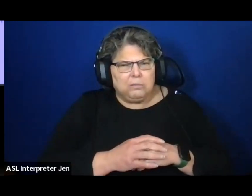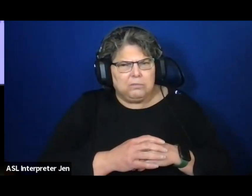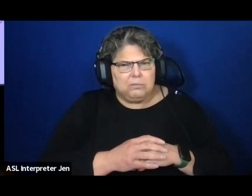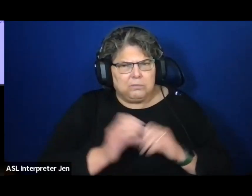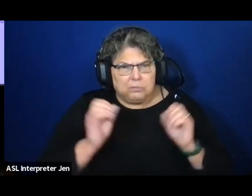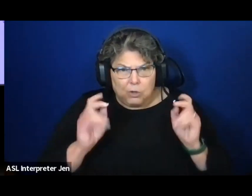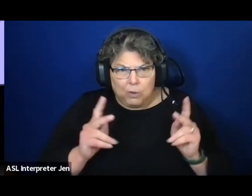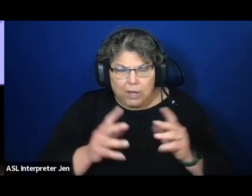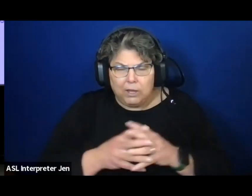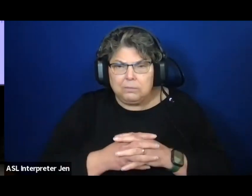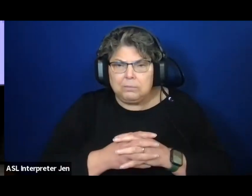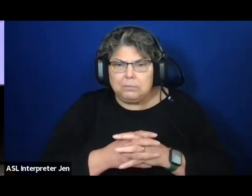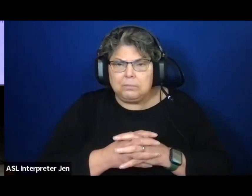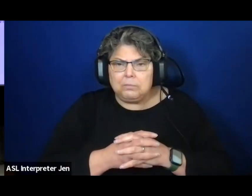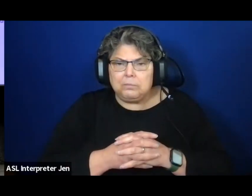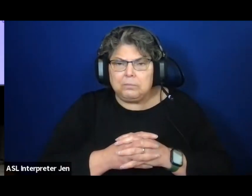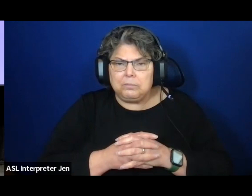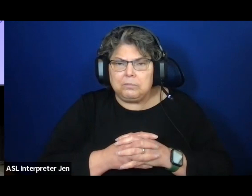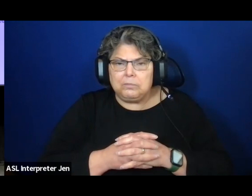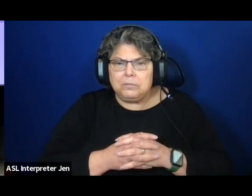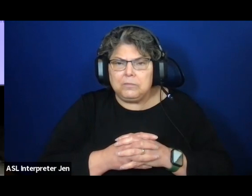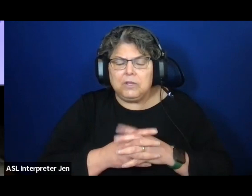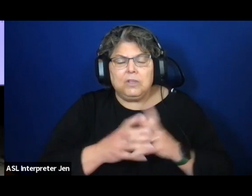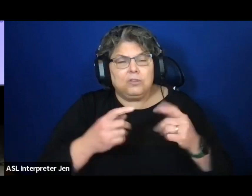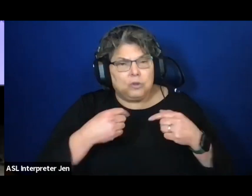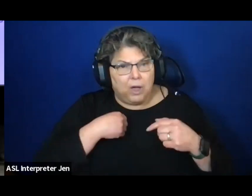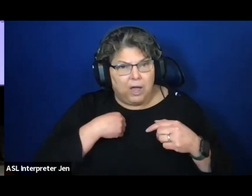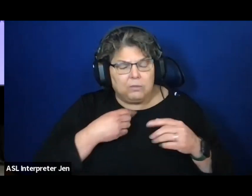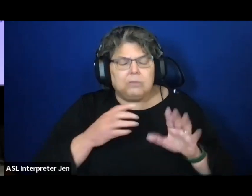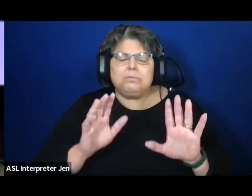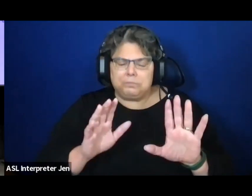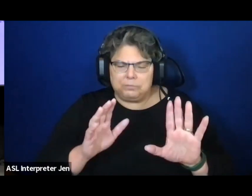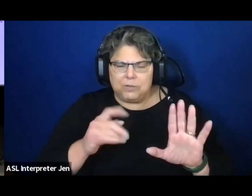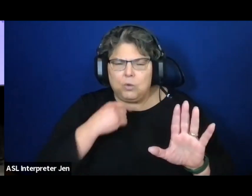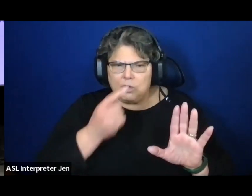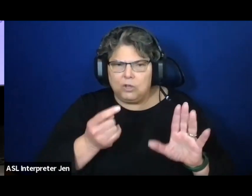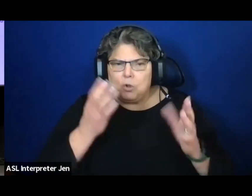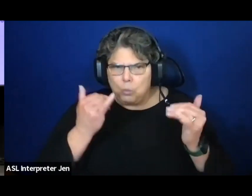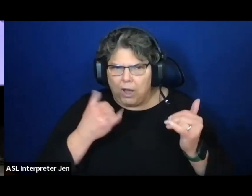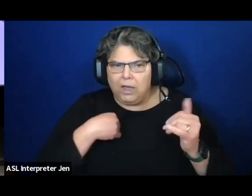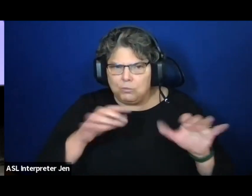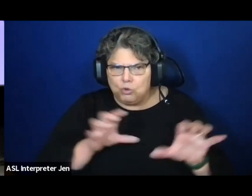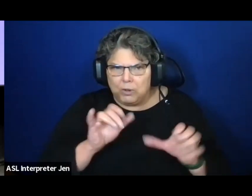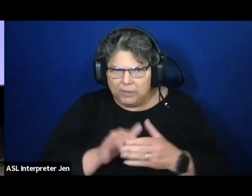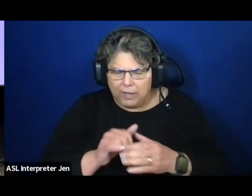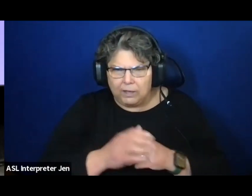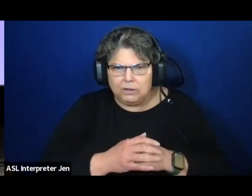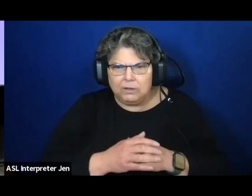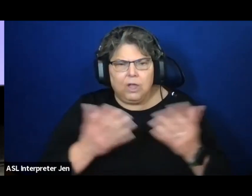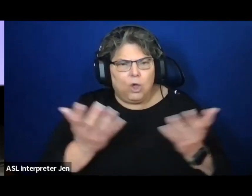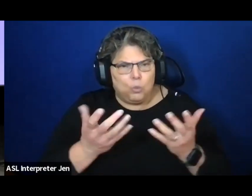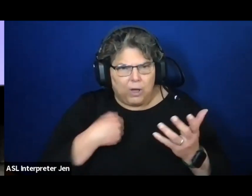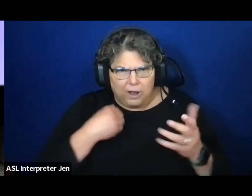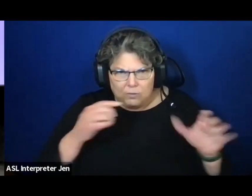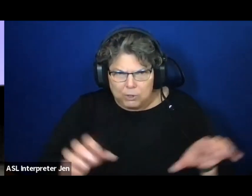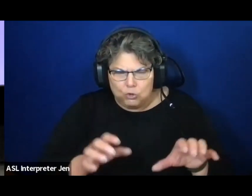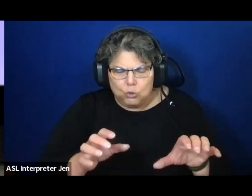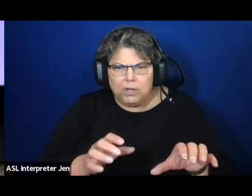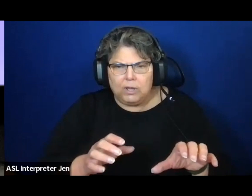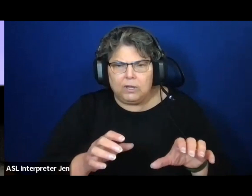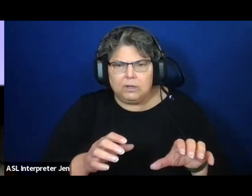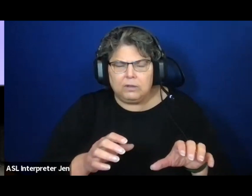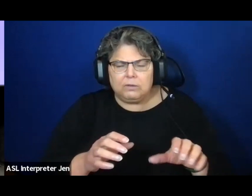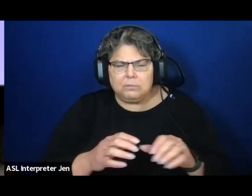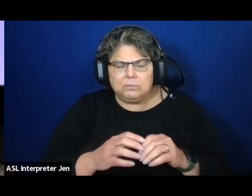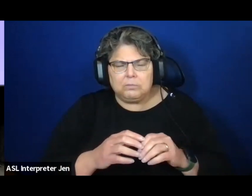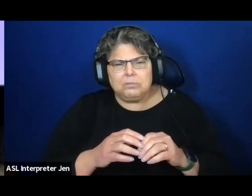Okay? So what I've been trying to do is to get and I'll tell you why I've been doing this and what I've been doing, and of